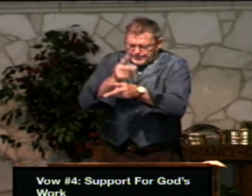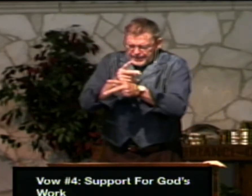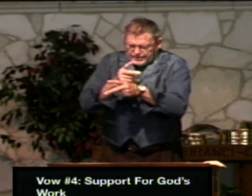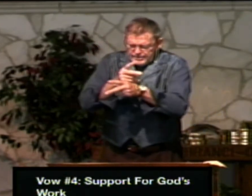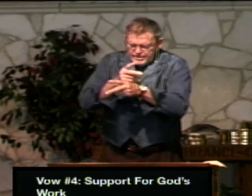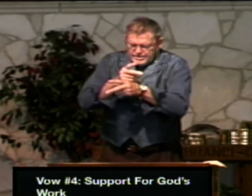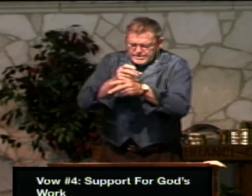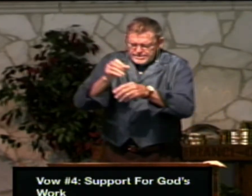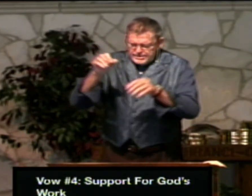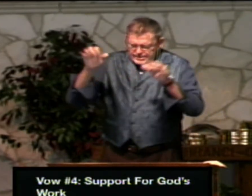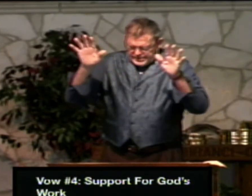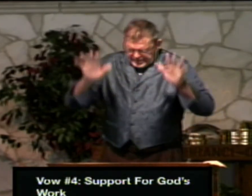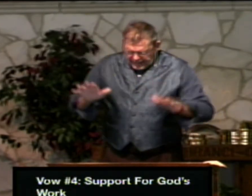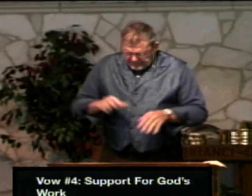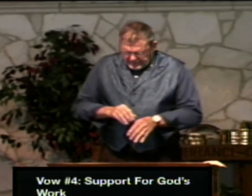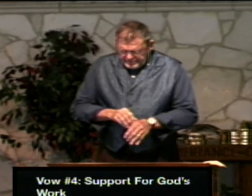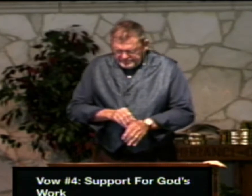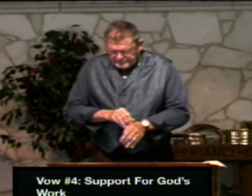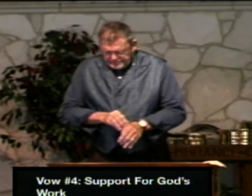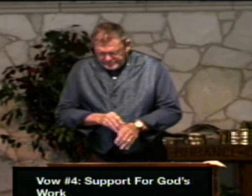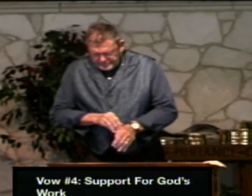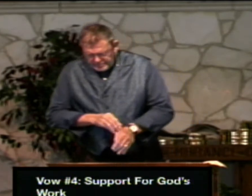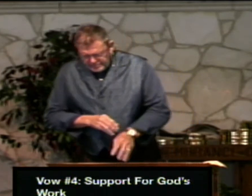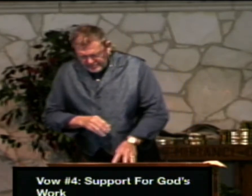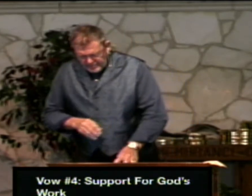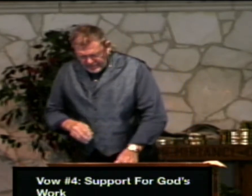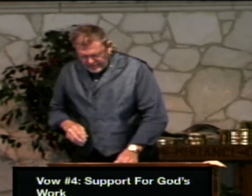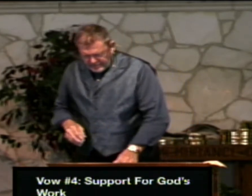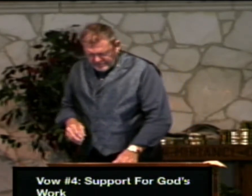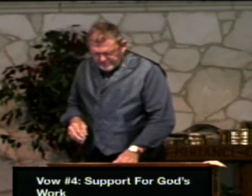and keeping the Sabbath,